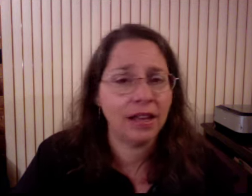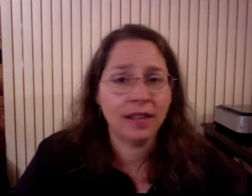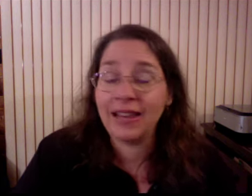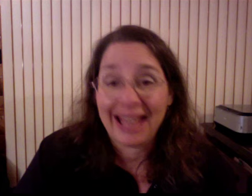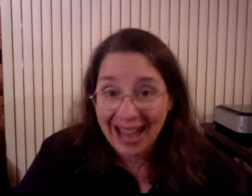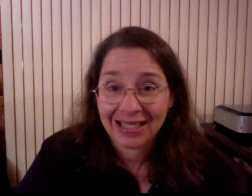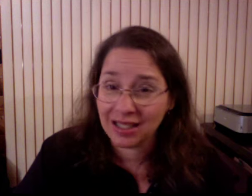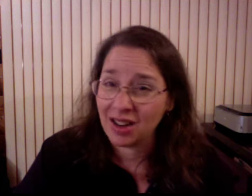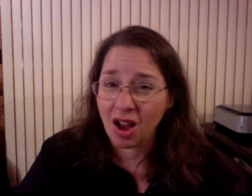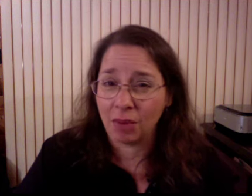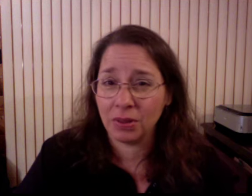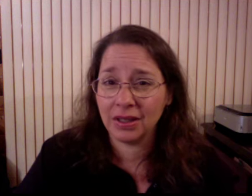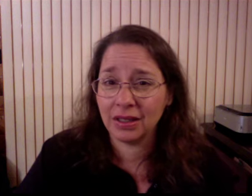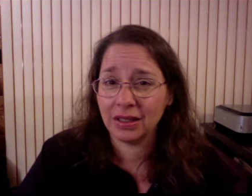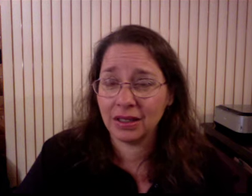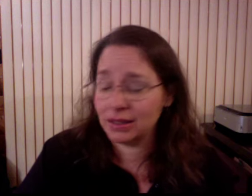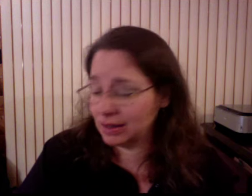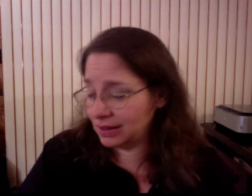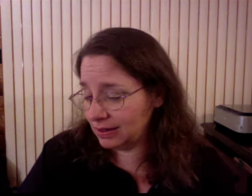They can't stop.